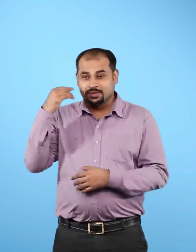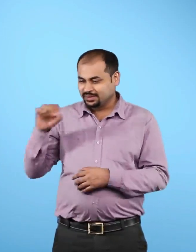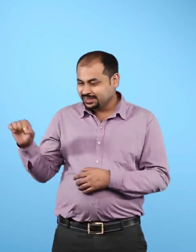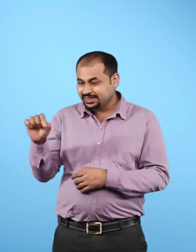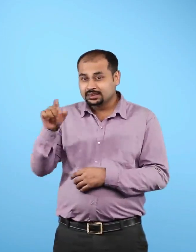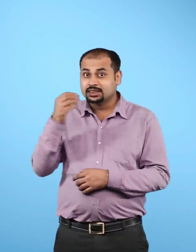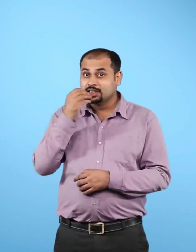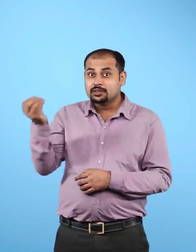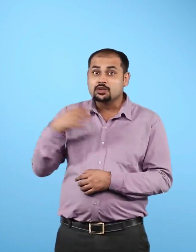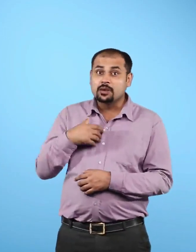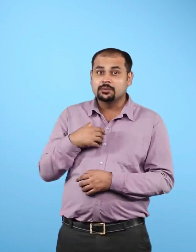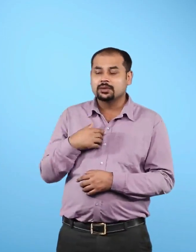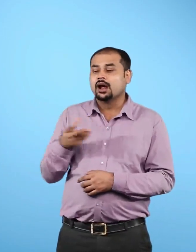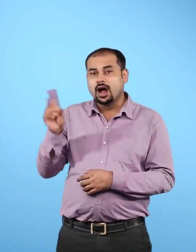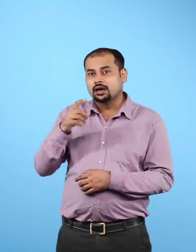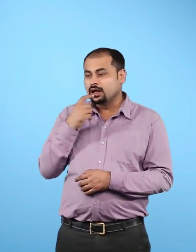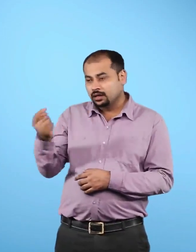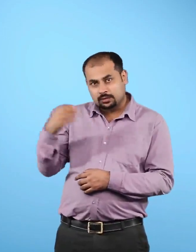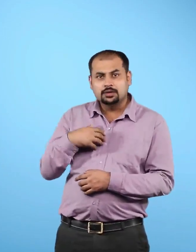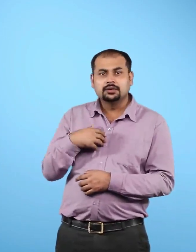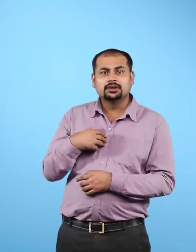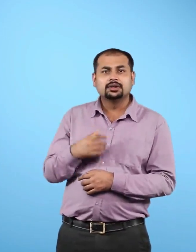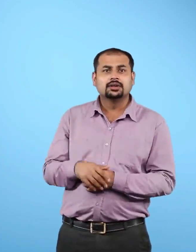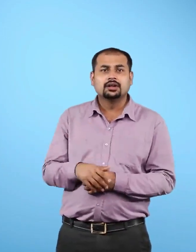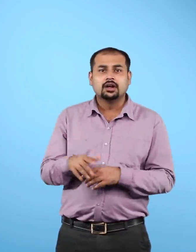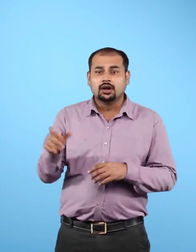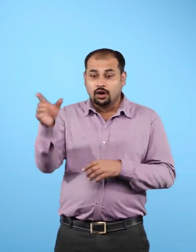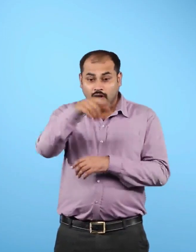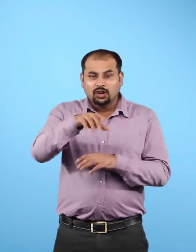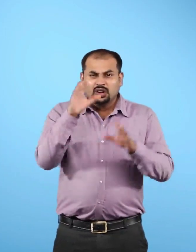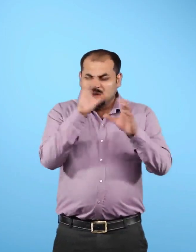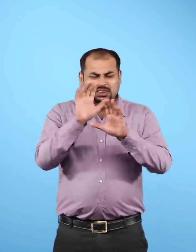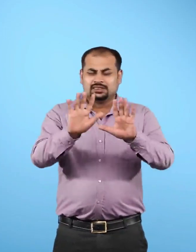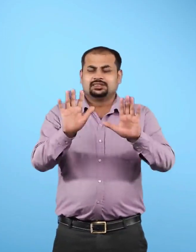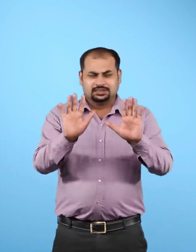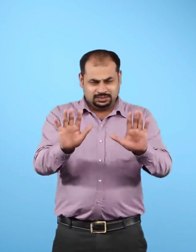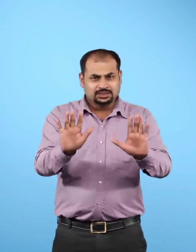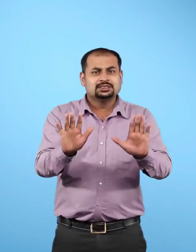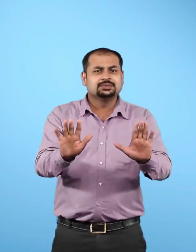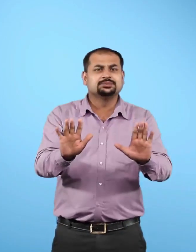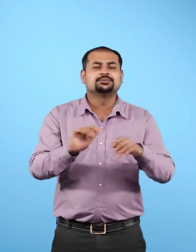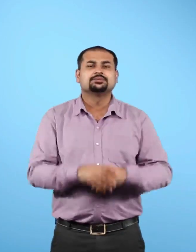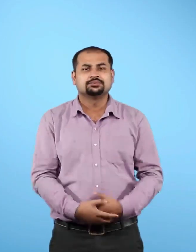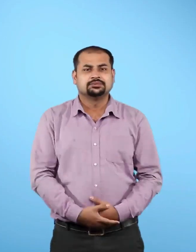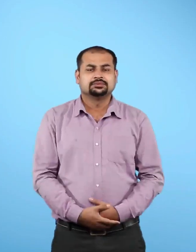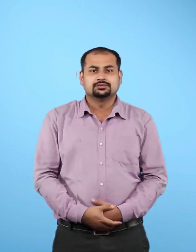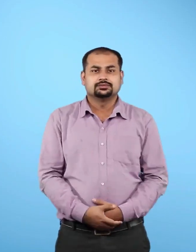Uh-oh, the same fly has come again and is telling us, don't get confused.